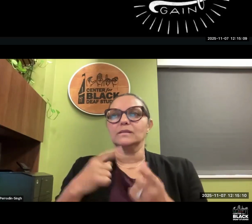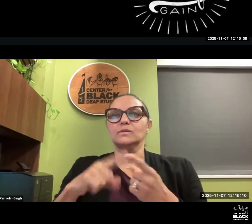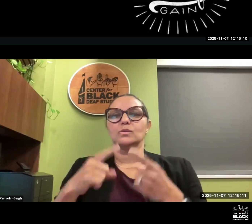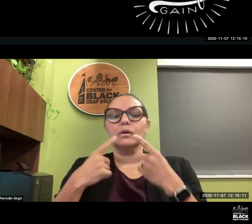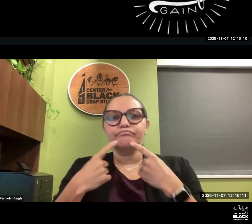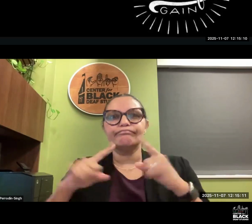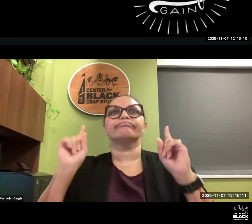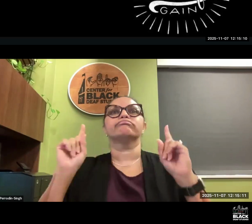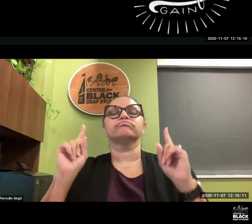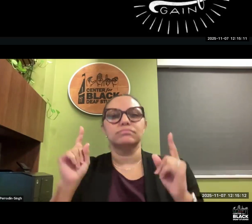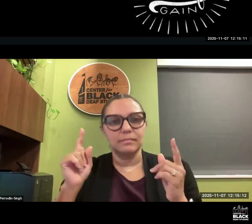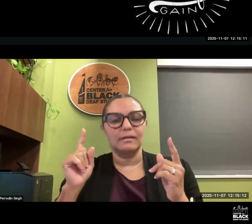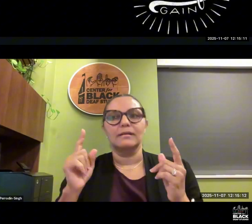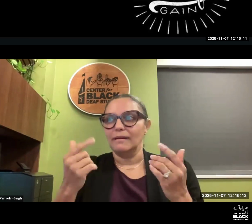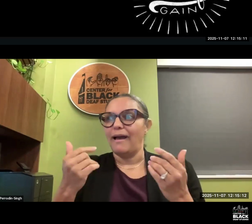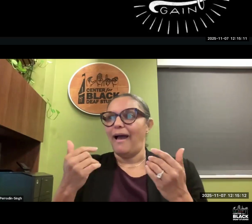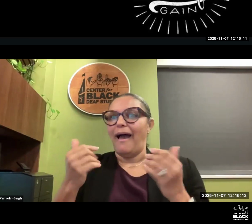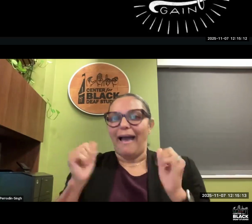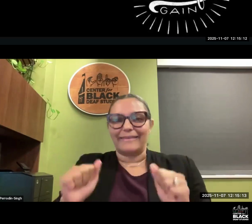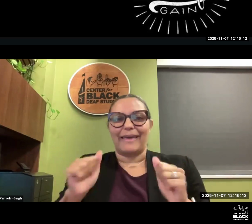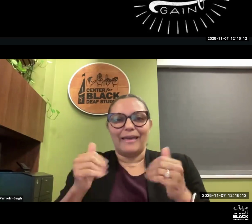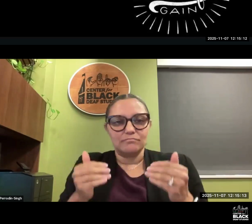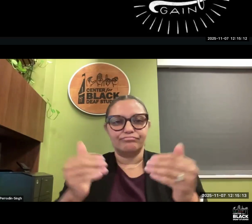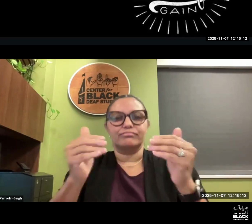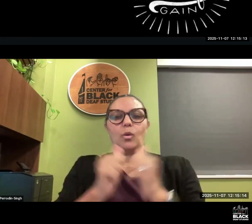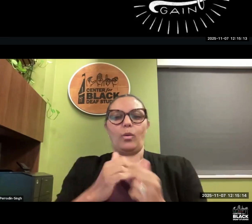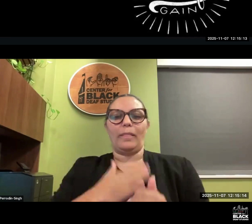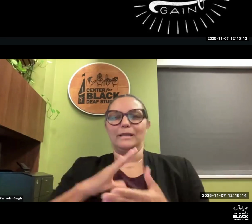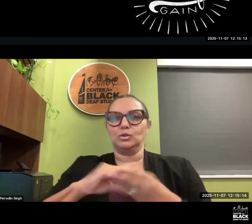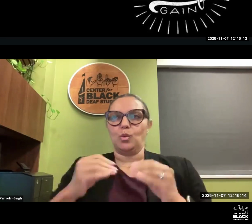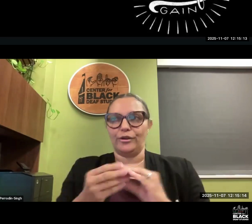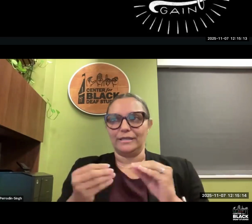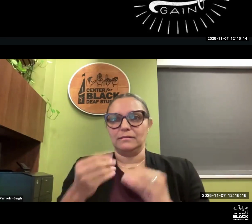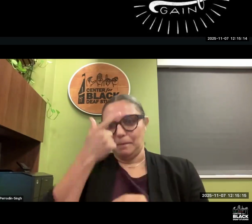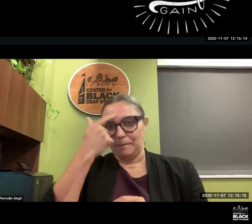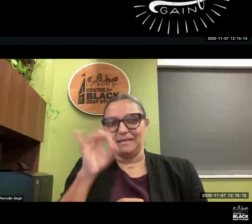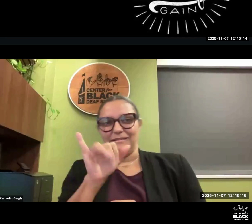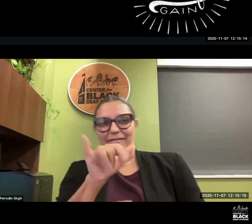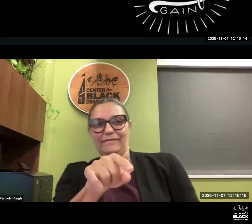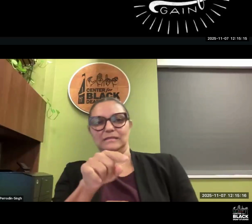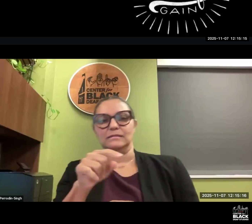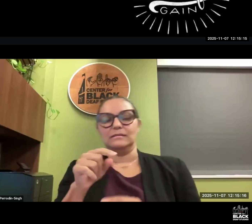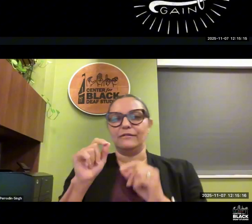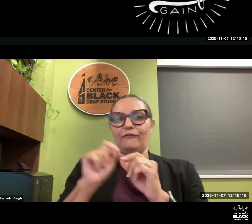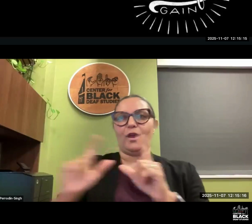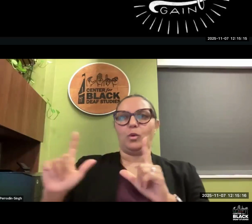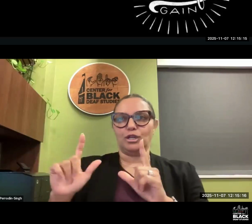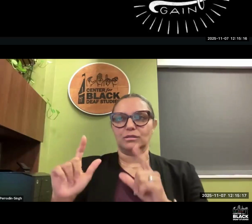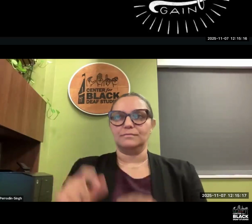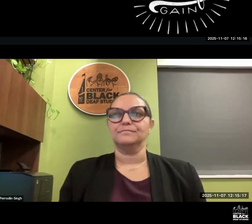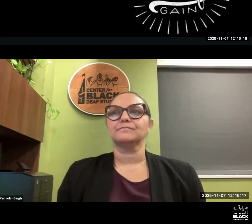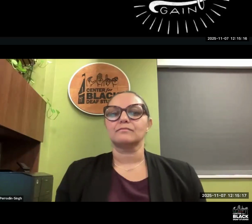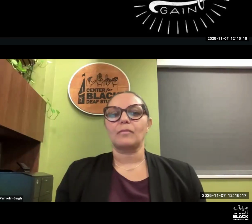deaf. But the theoretical framework that I used was the Black deaf gain from Moog. So I felt that was